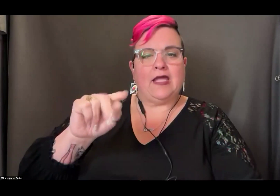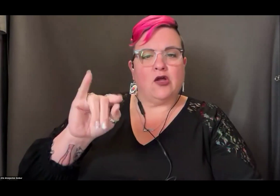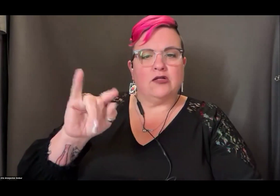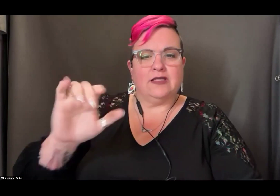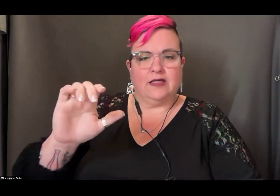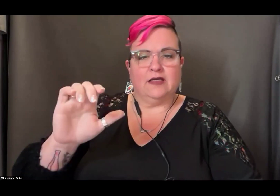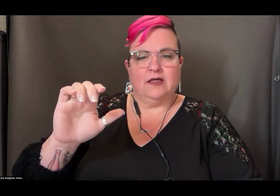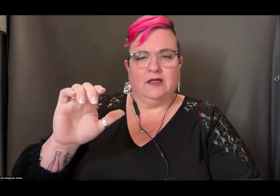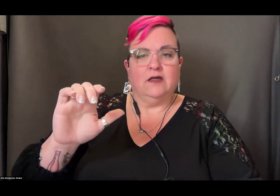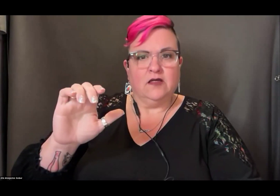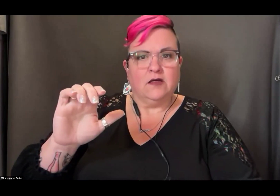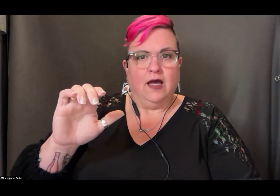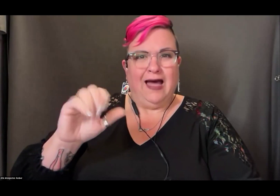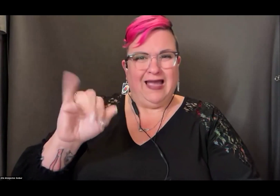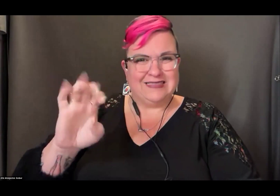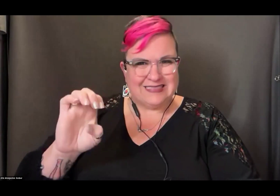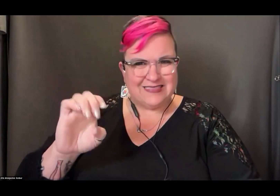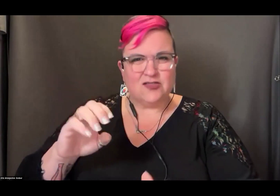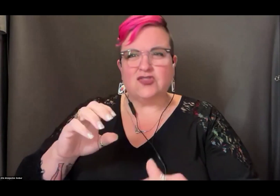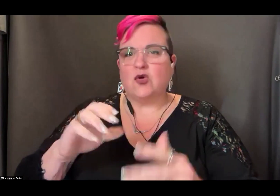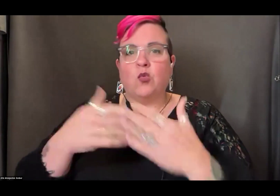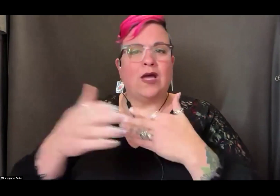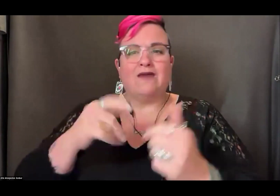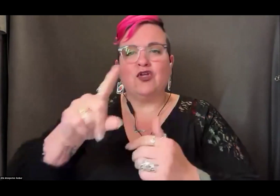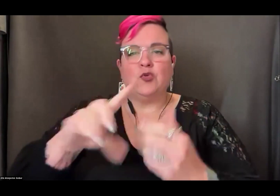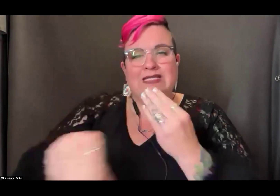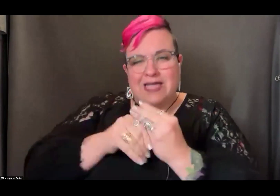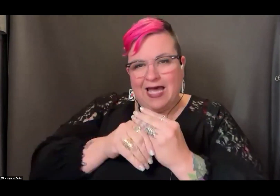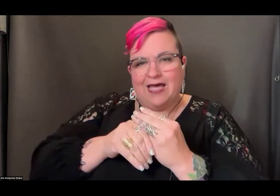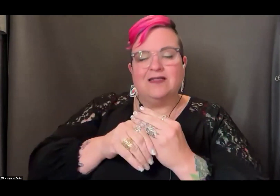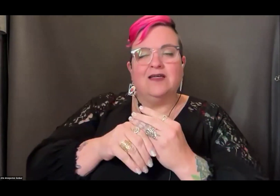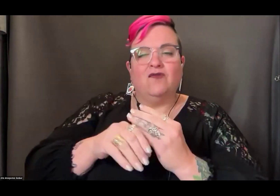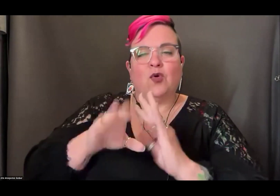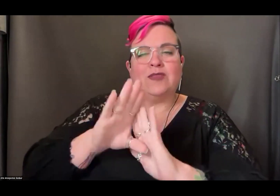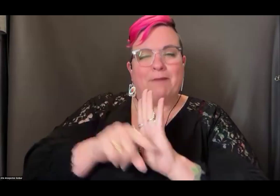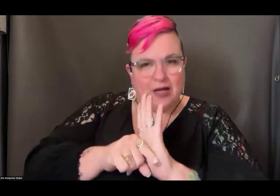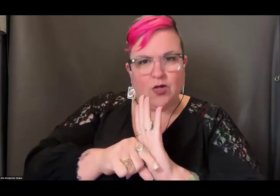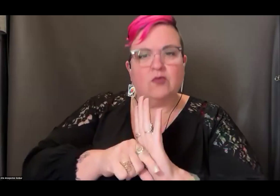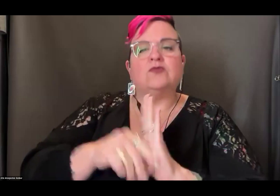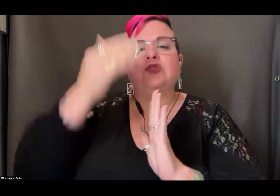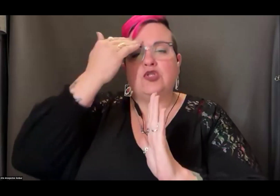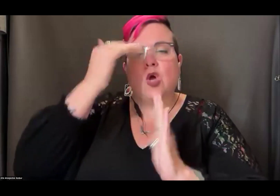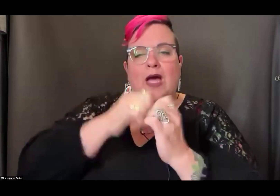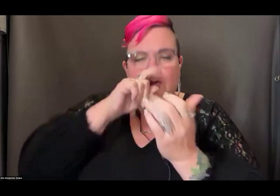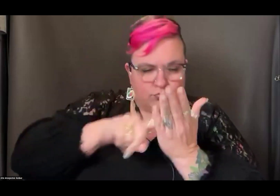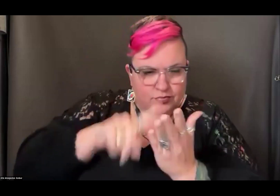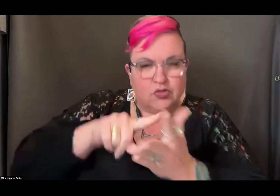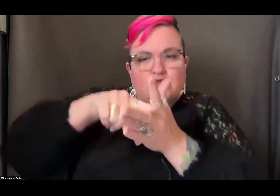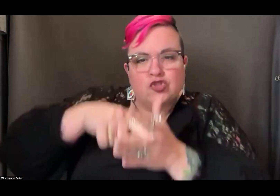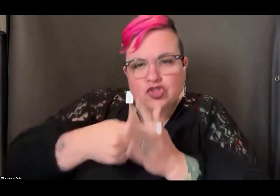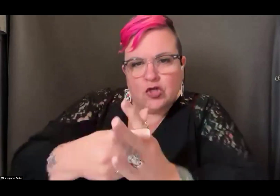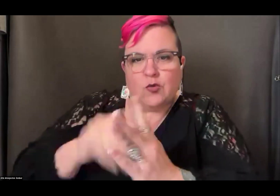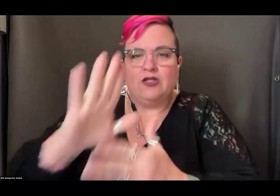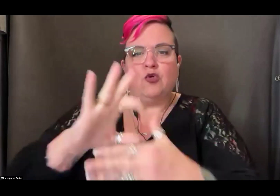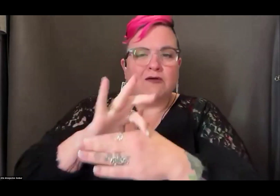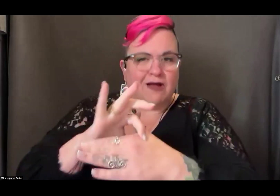However, thing you need to put into the background so that it knows how to generate the content